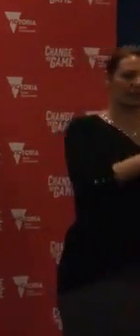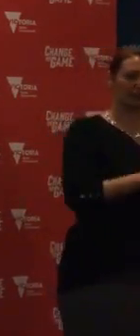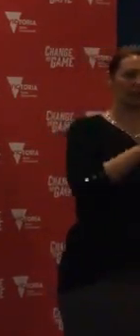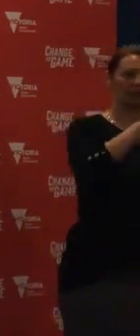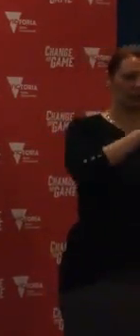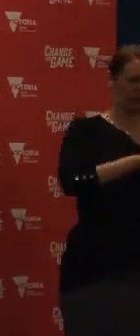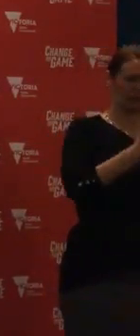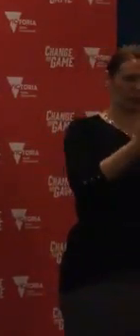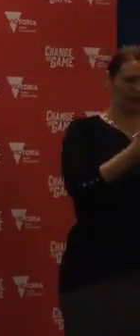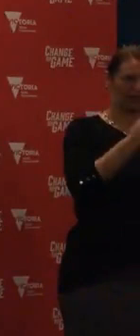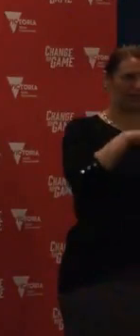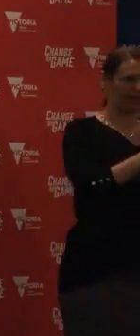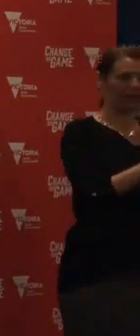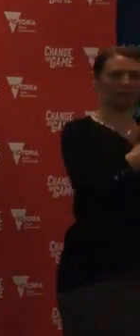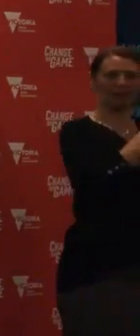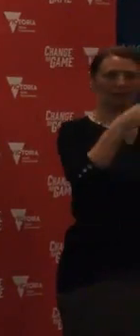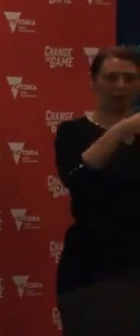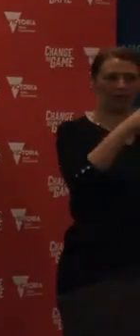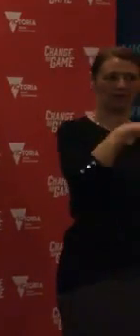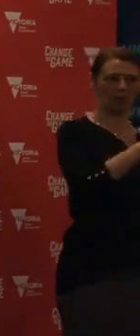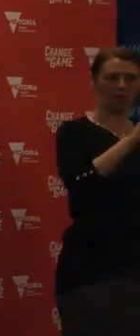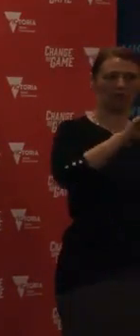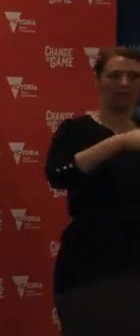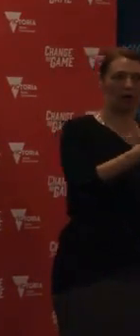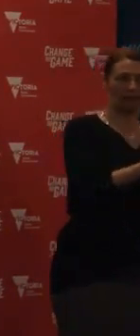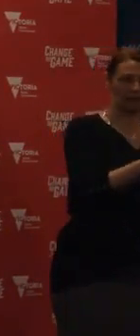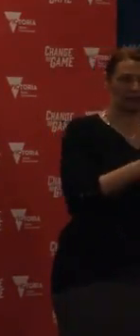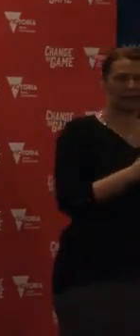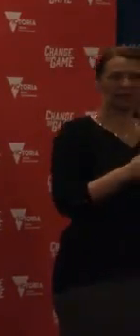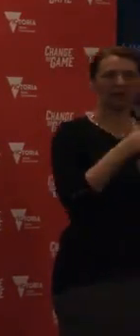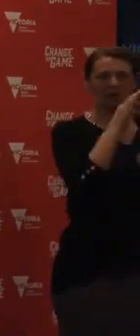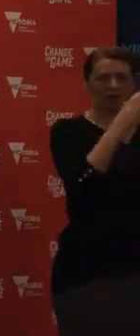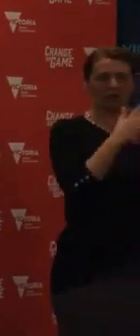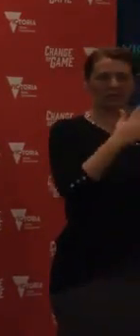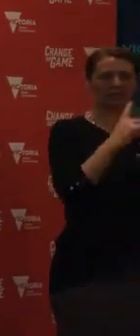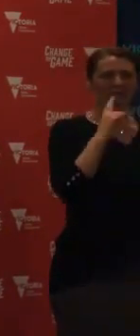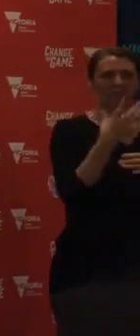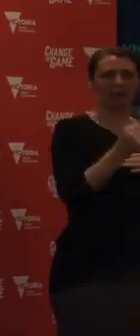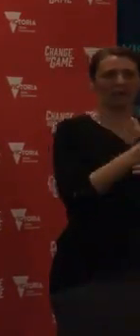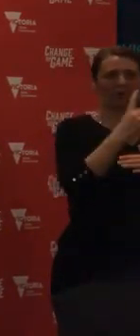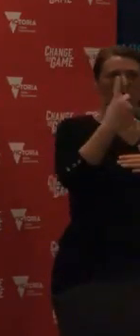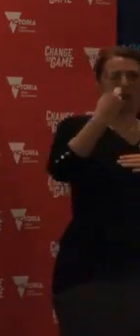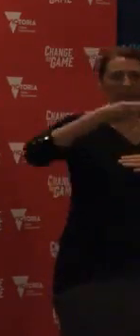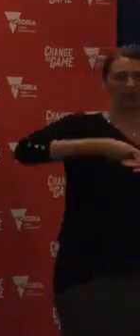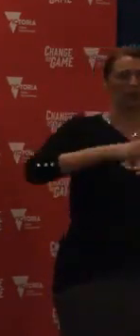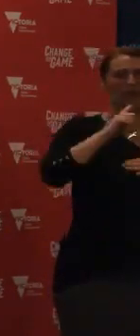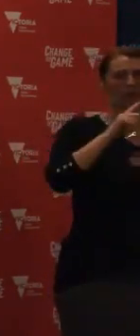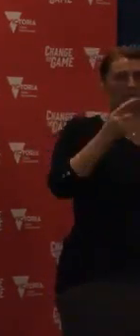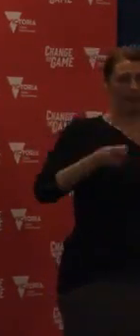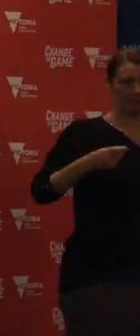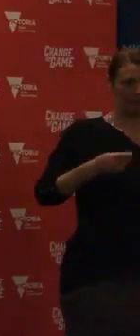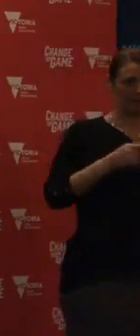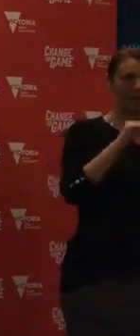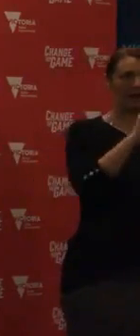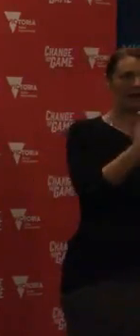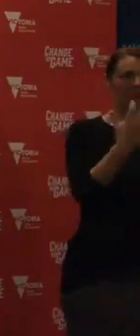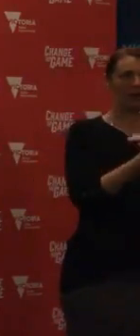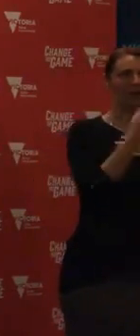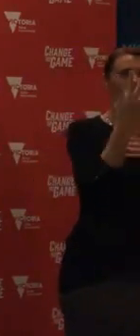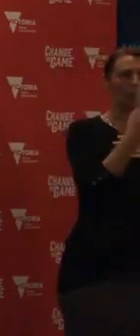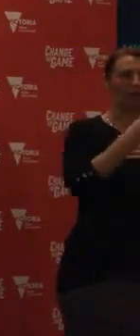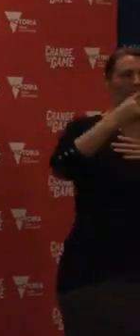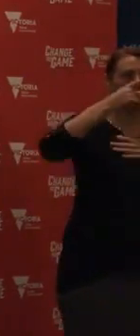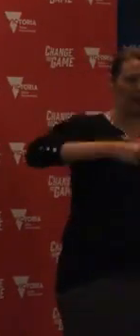body for disability service organisations, and made perhaps not passing reference to the fact we've got about 1,100 plus members. There are now 14,000